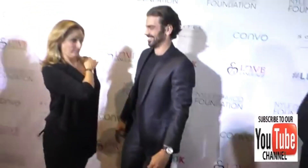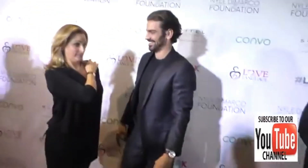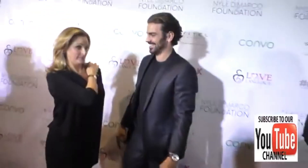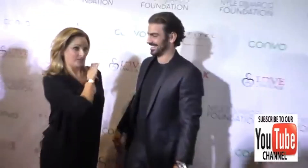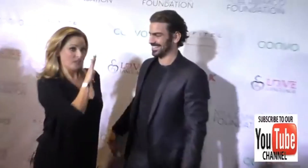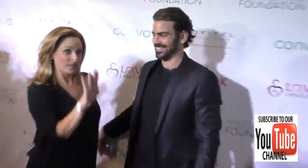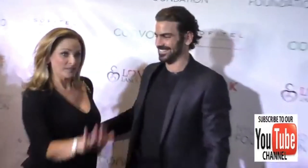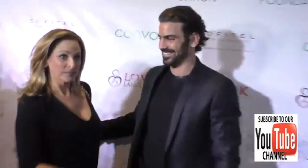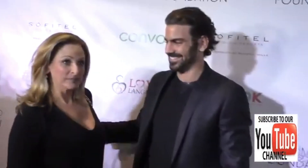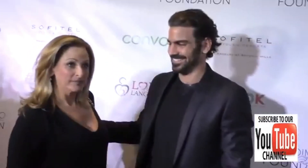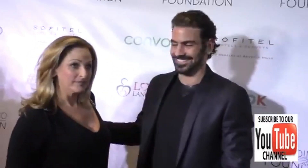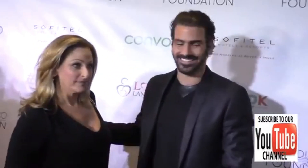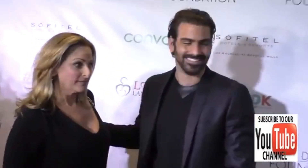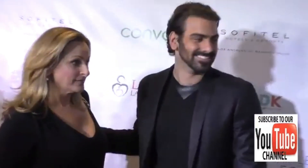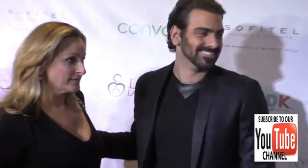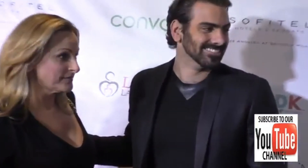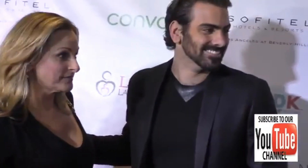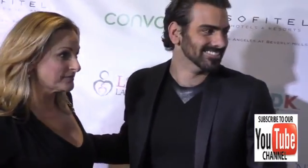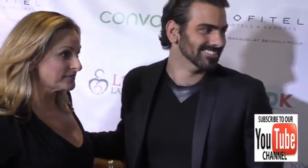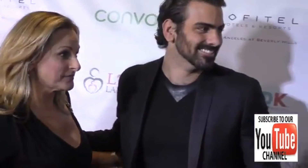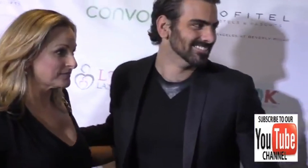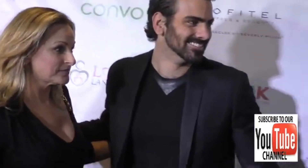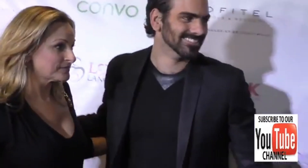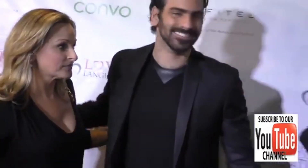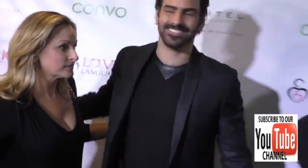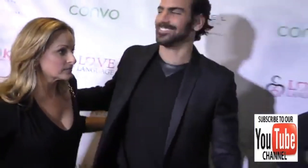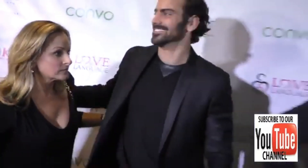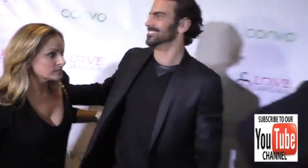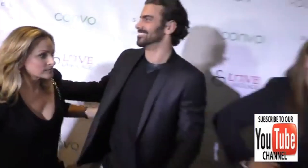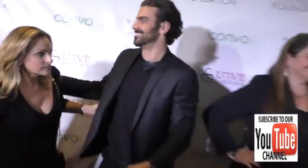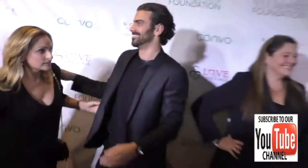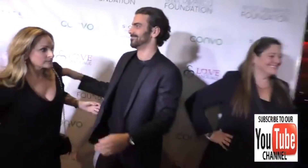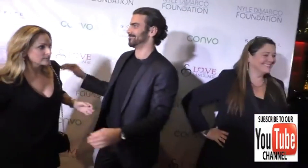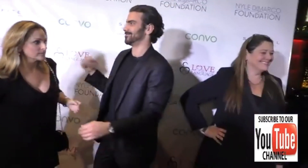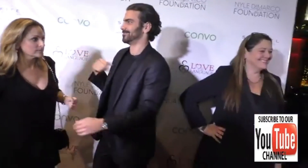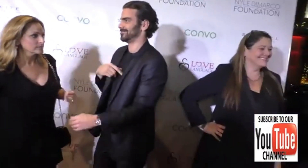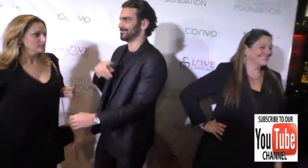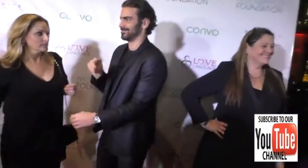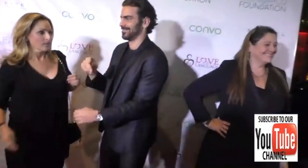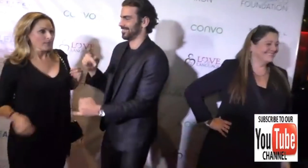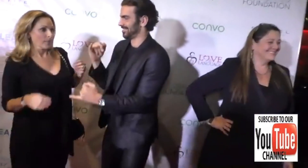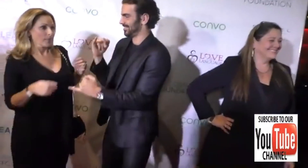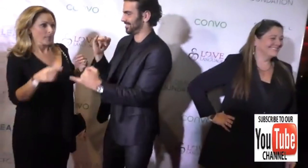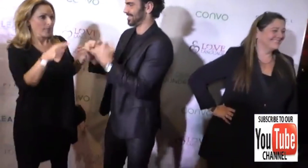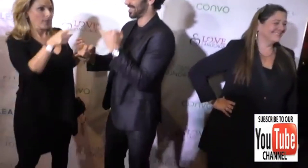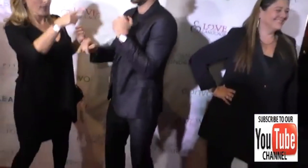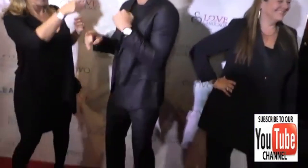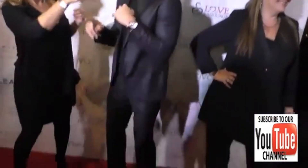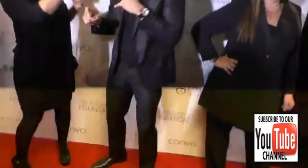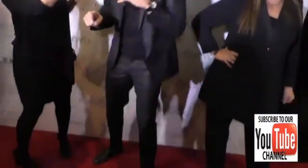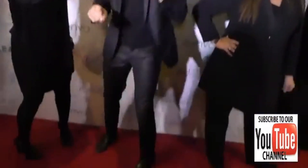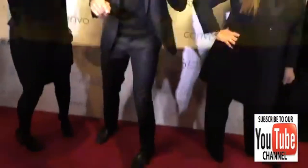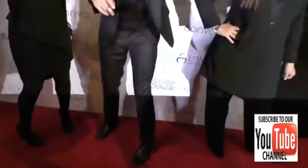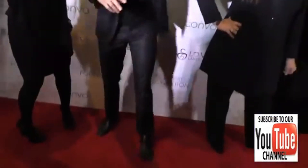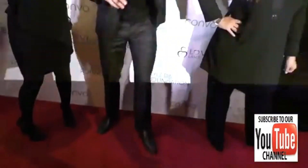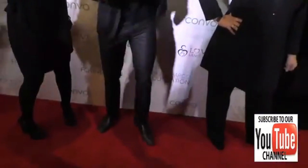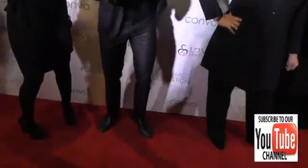Okay, this one's kind of obvious. I mentioned her earlier. Marlee Matlin is a deaf actress and the only deaf performer ever to win an Academy